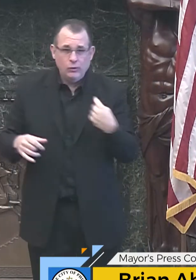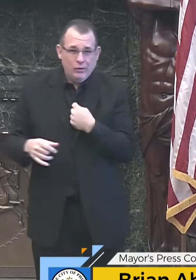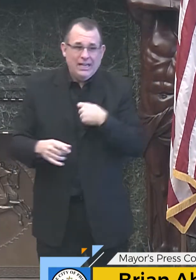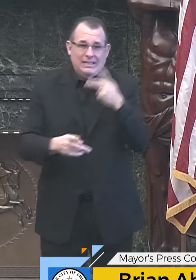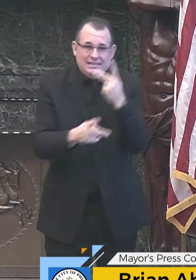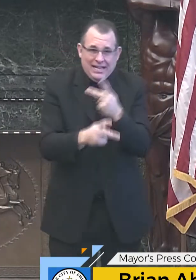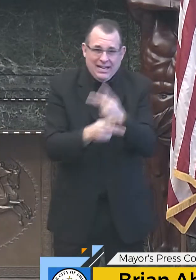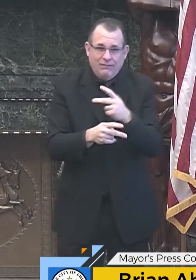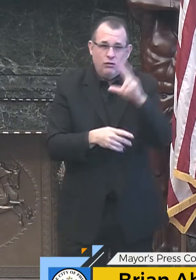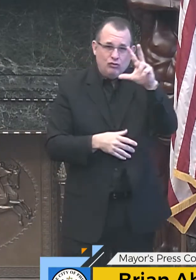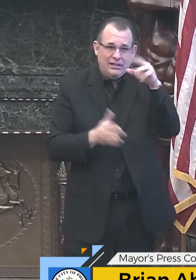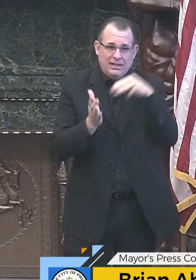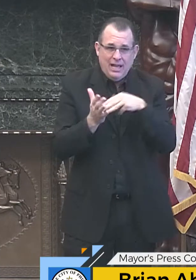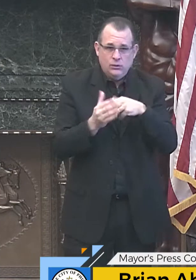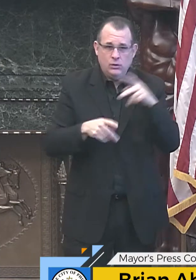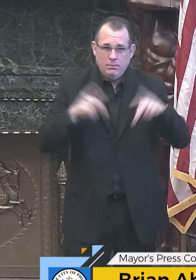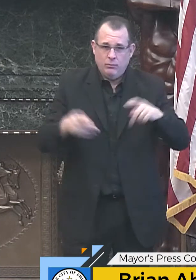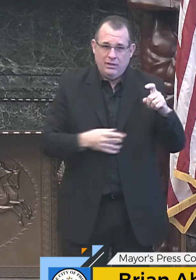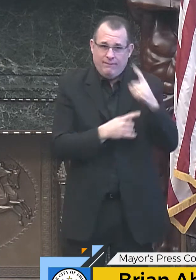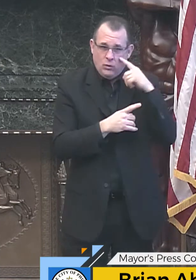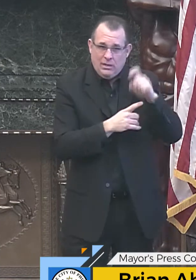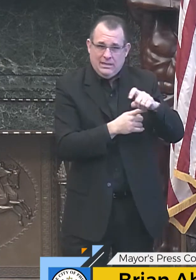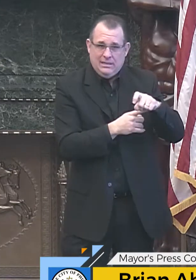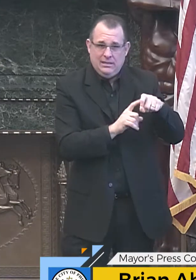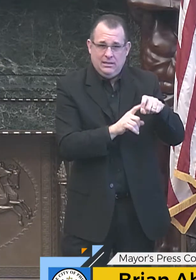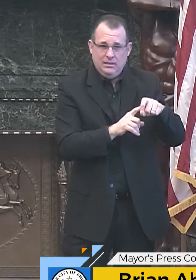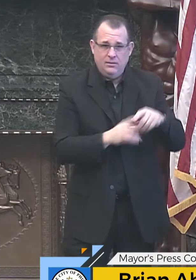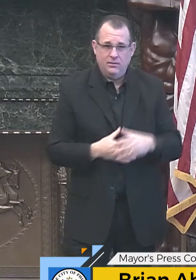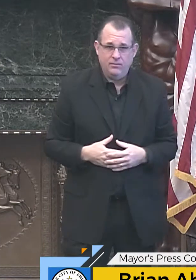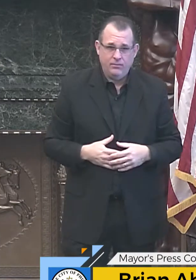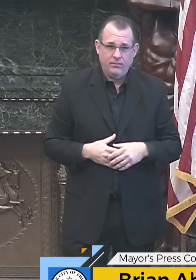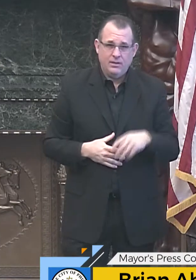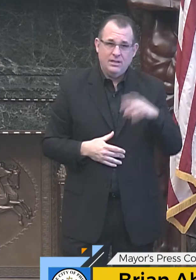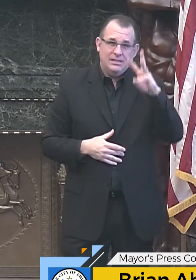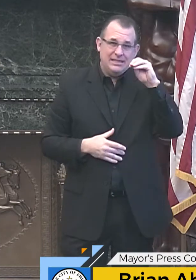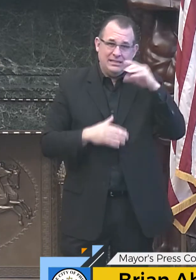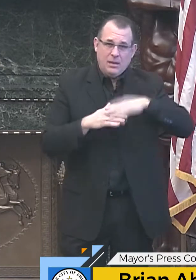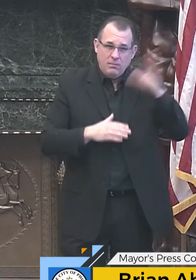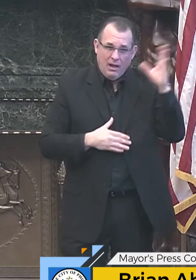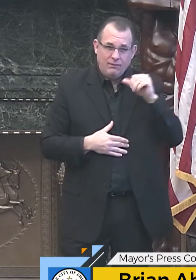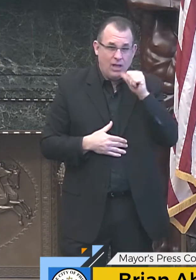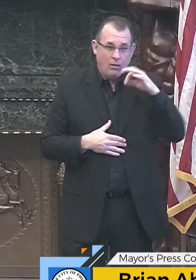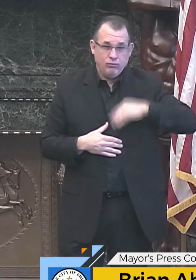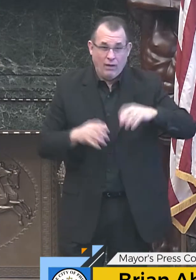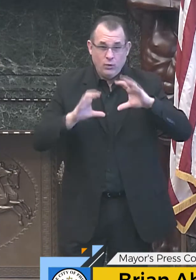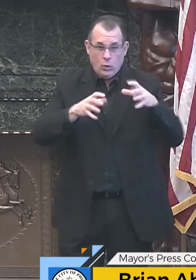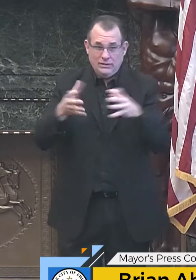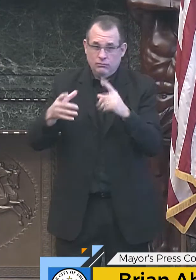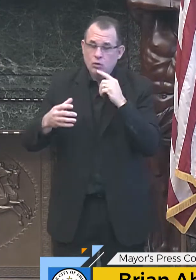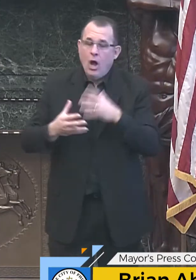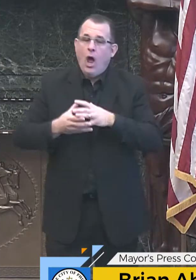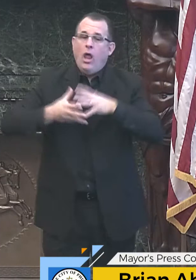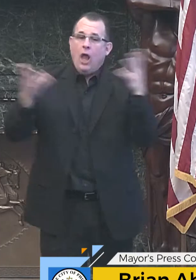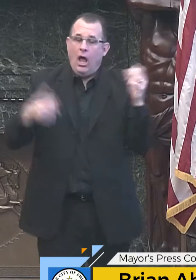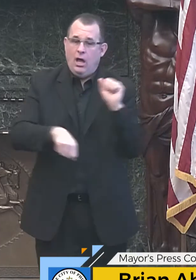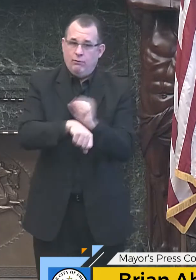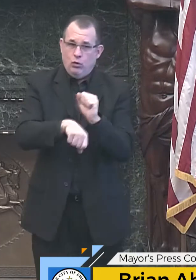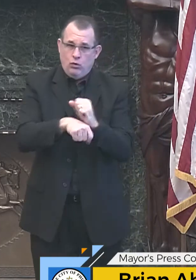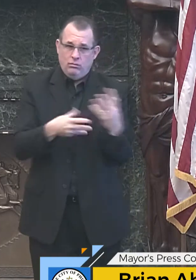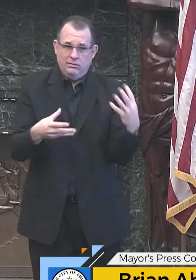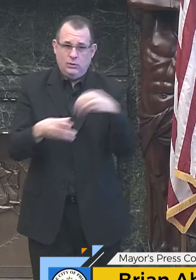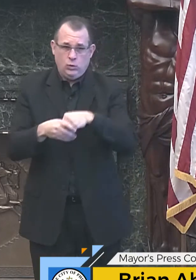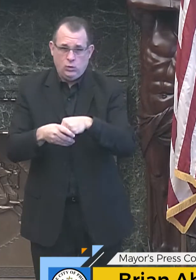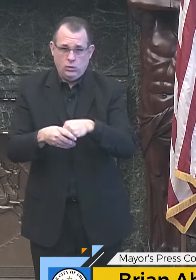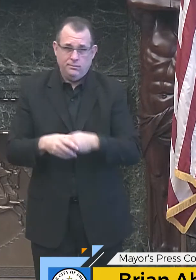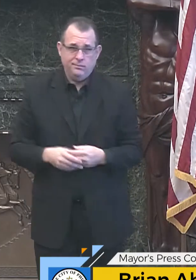night. The 60-plus nonprofits that comprise our homeless service system are doing extraordinary work against extraordinary